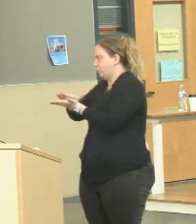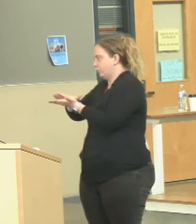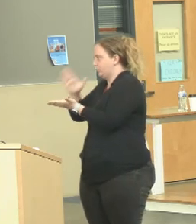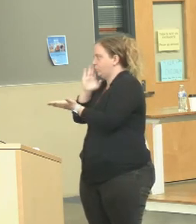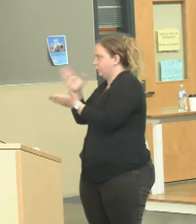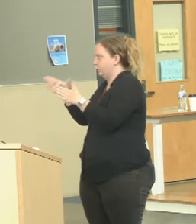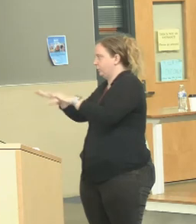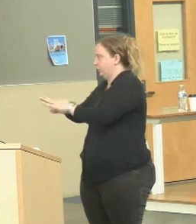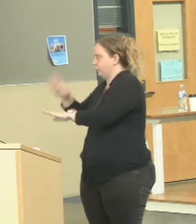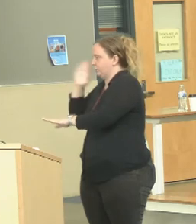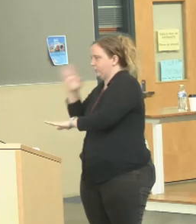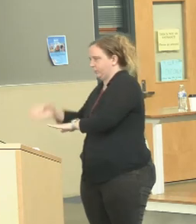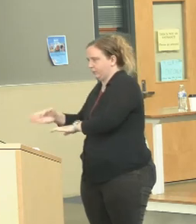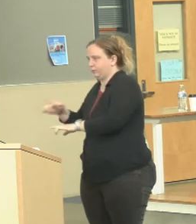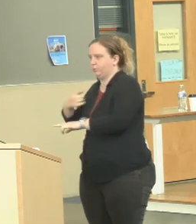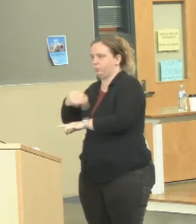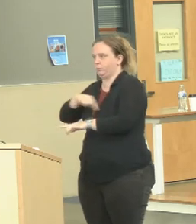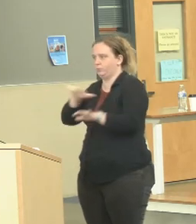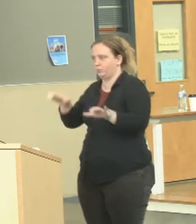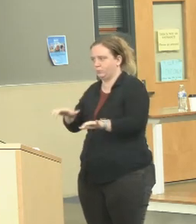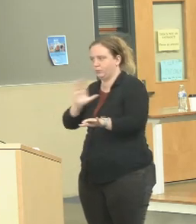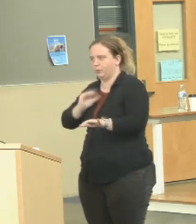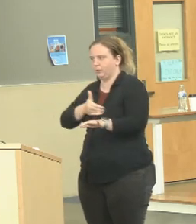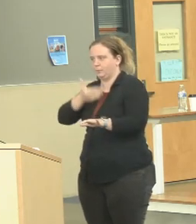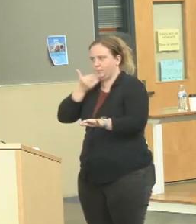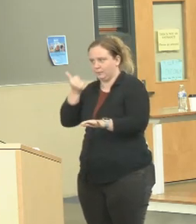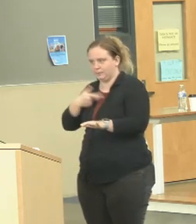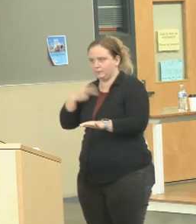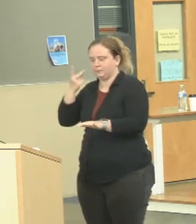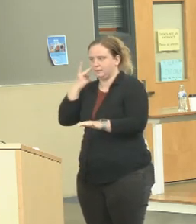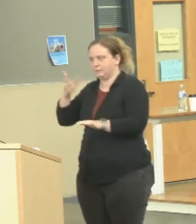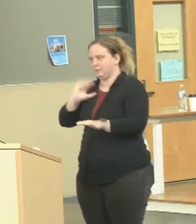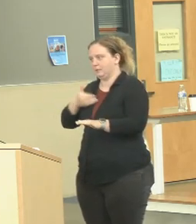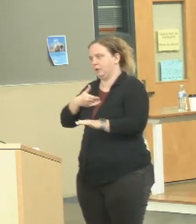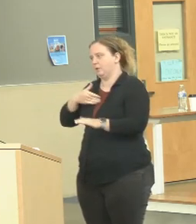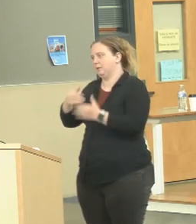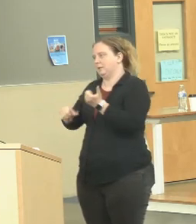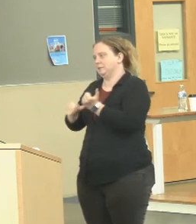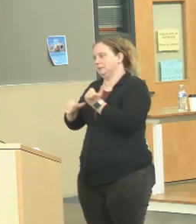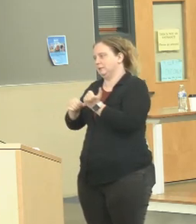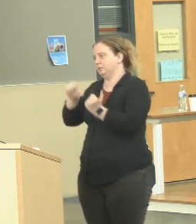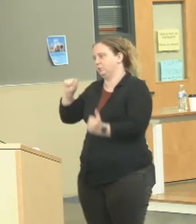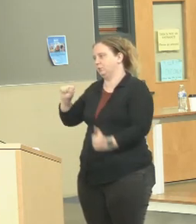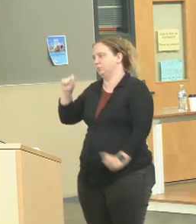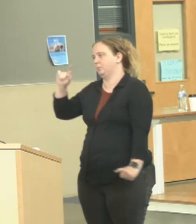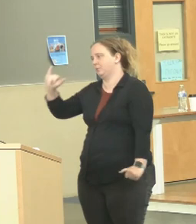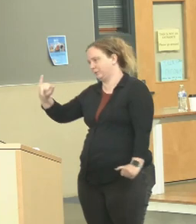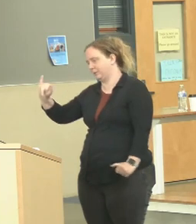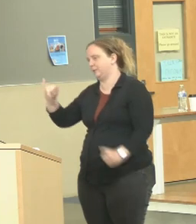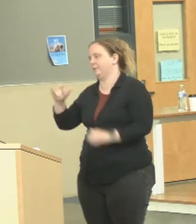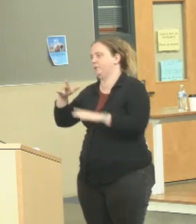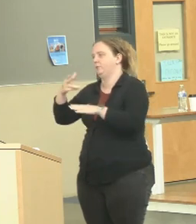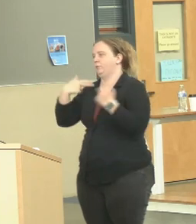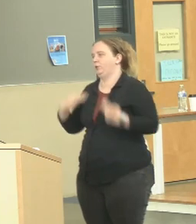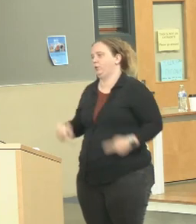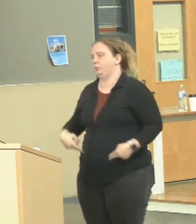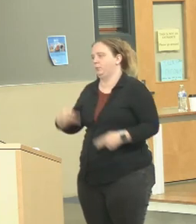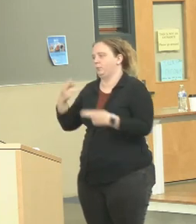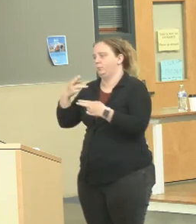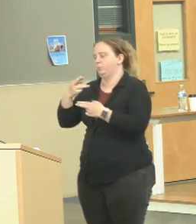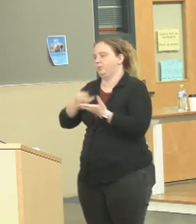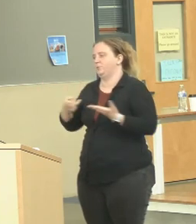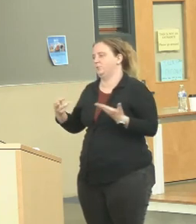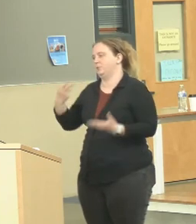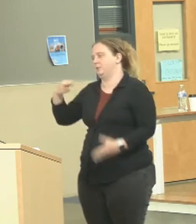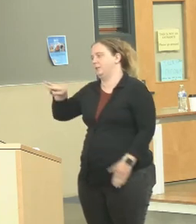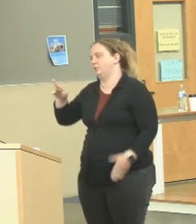will do our best, and I see our Assistant Superintendent of Human Resources here to make a plan where staff